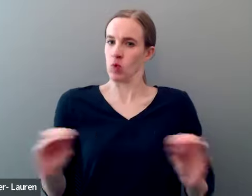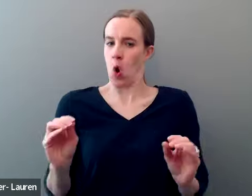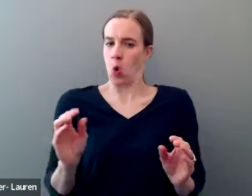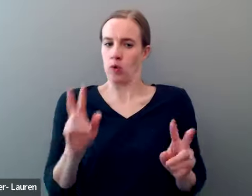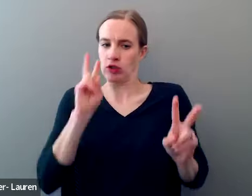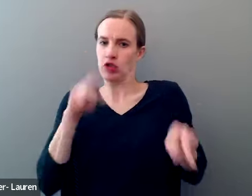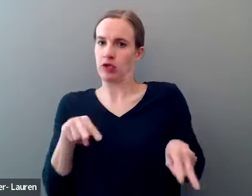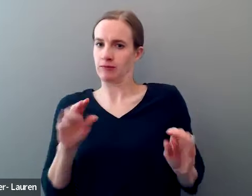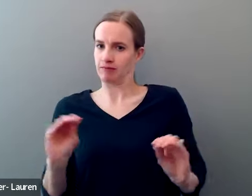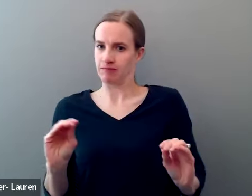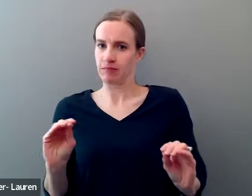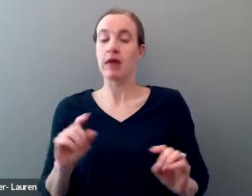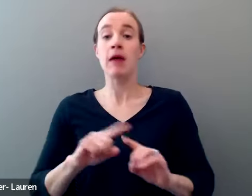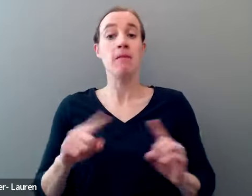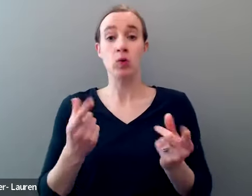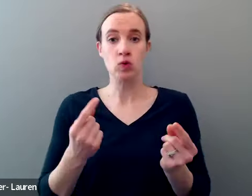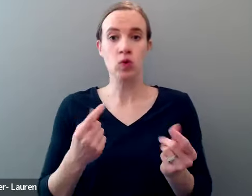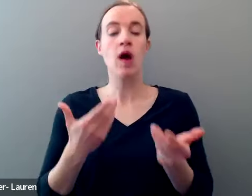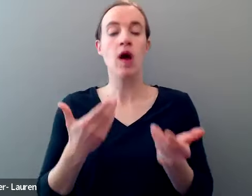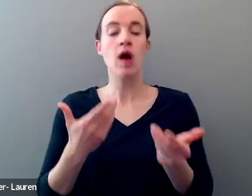then just being aware of that and trying to let it go.